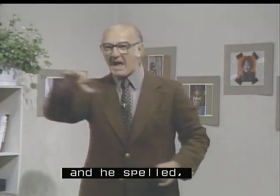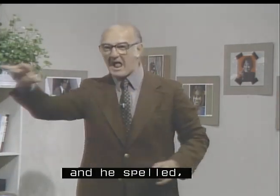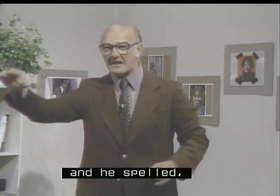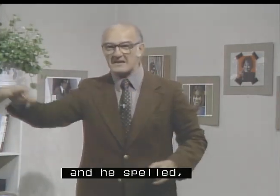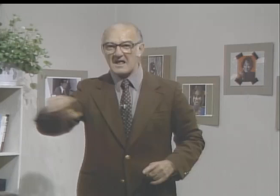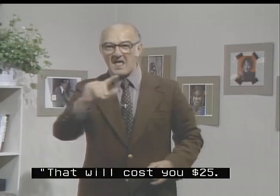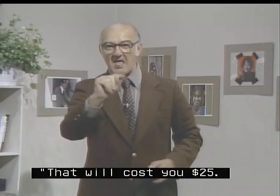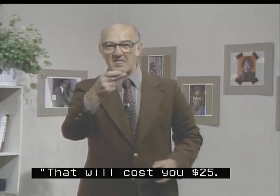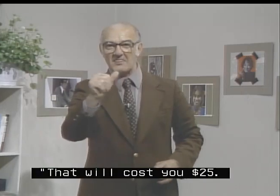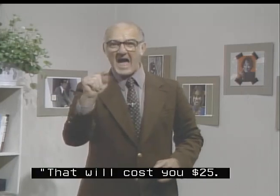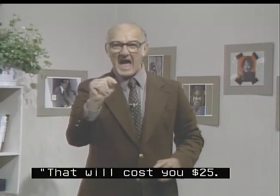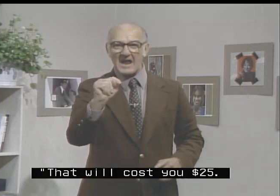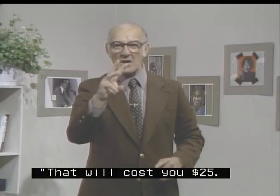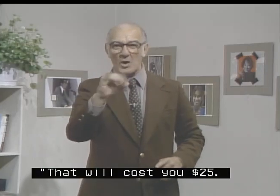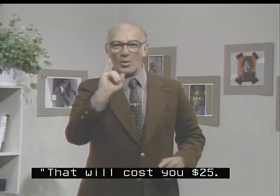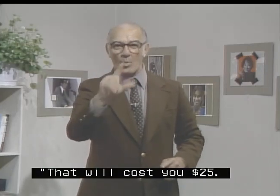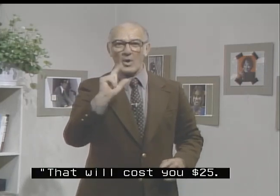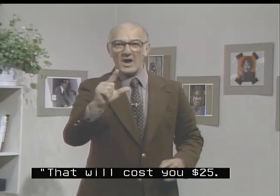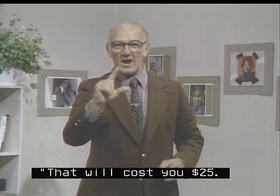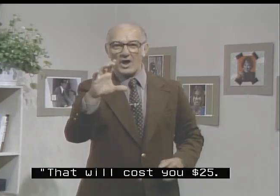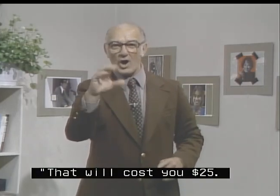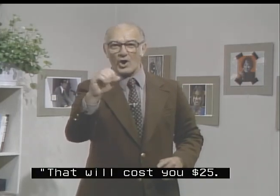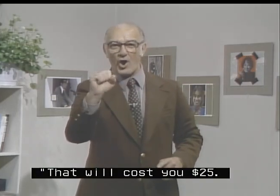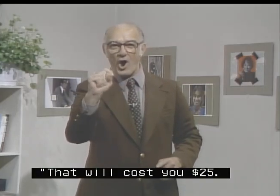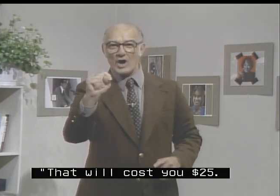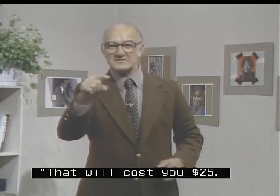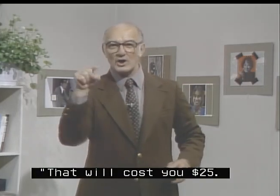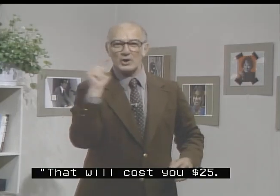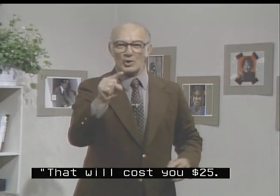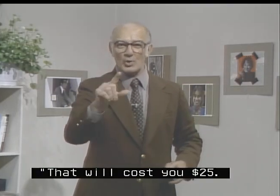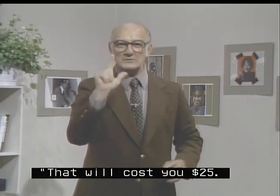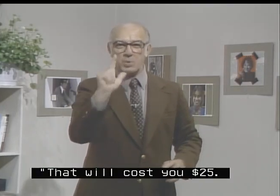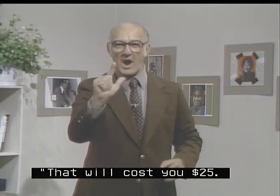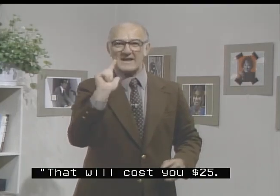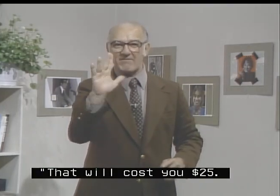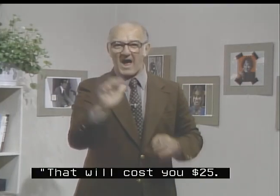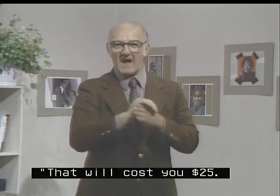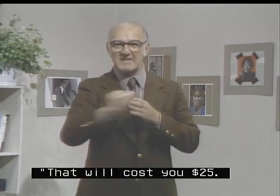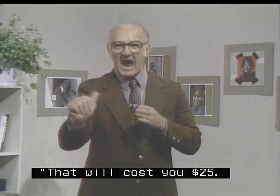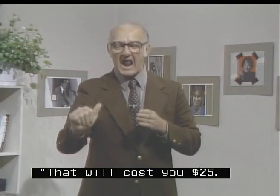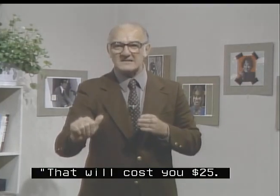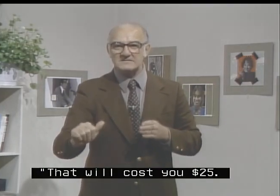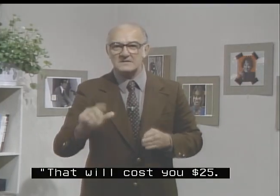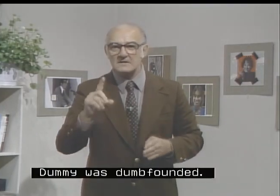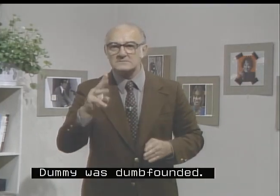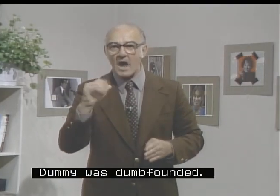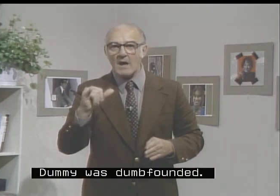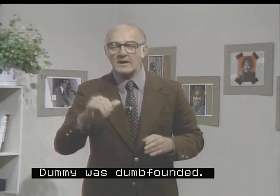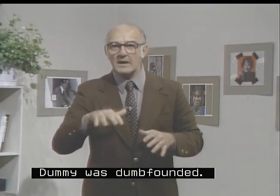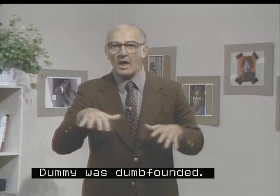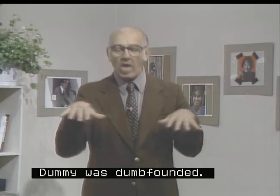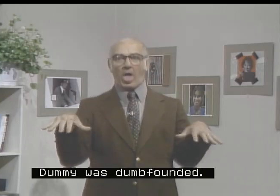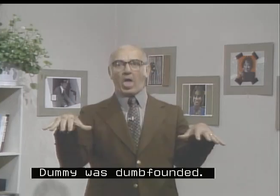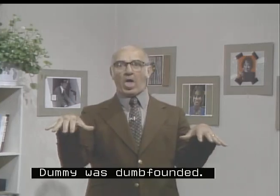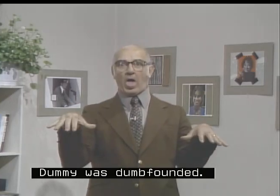spelled, that will cost you $25. Dummy, oh,